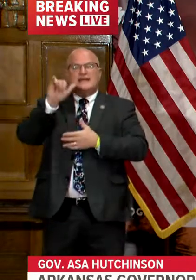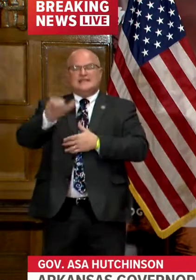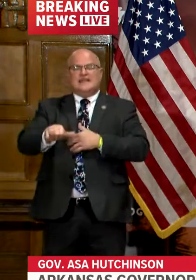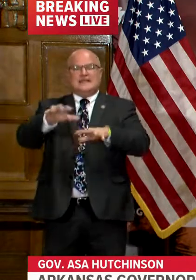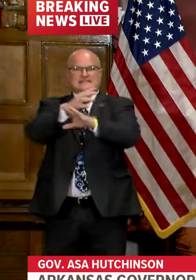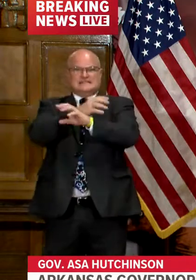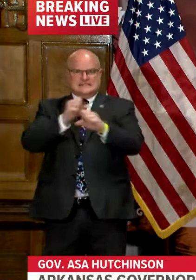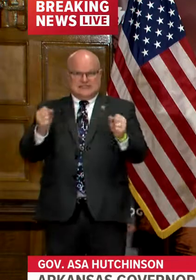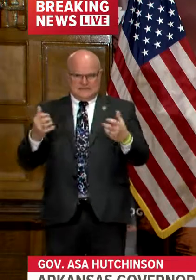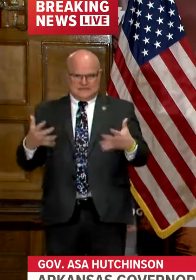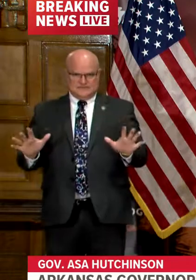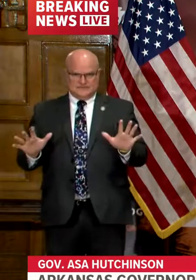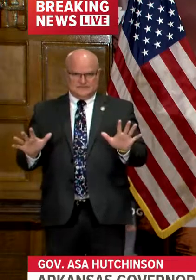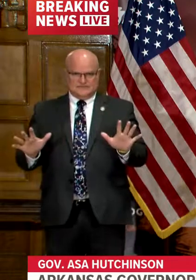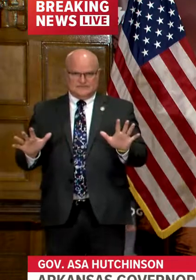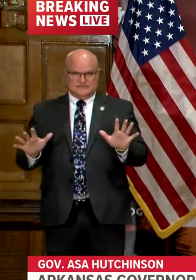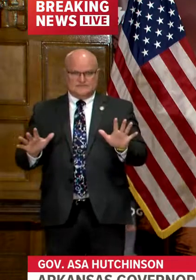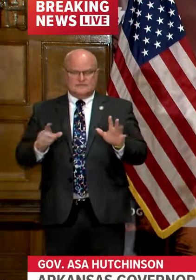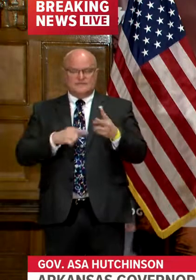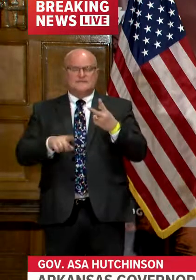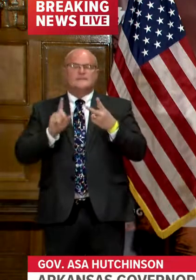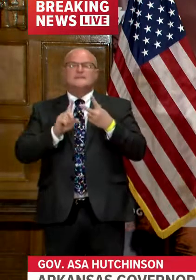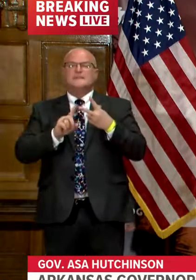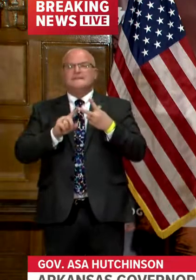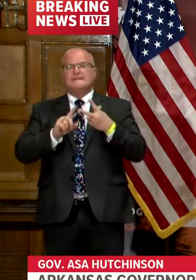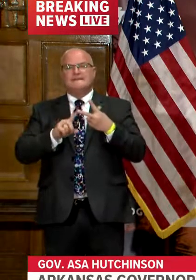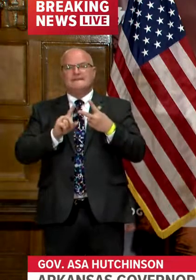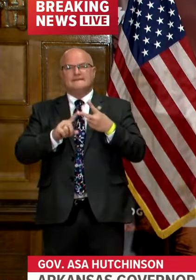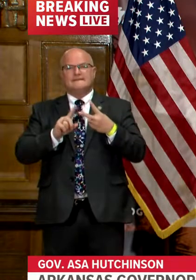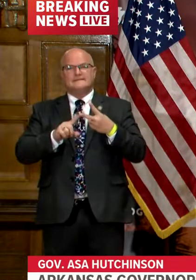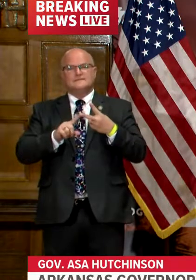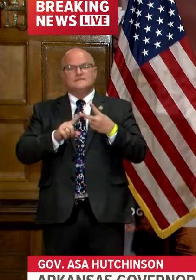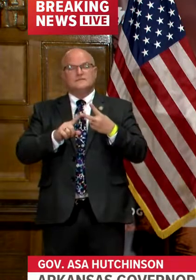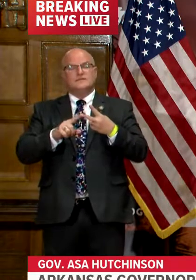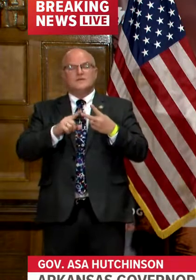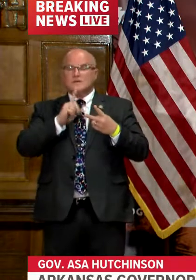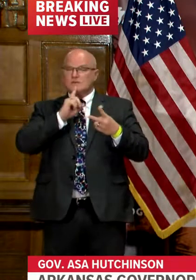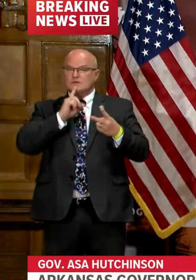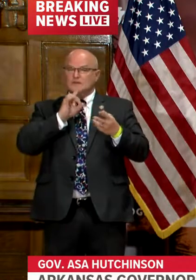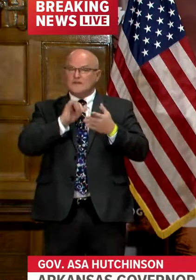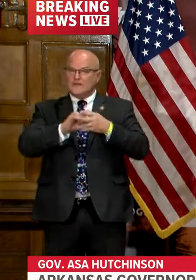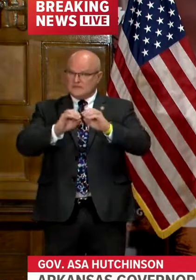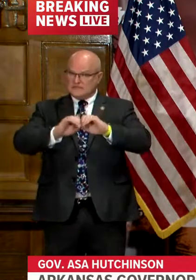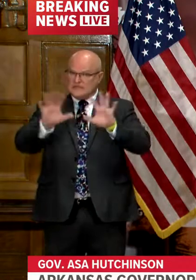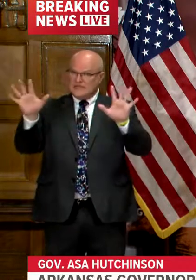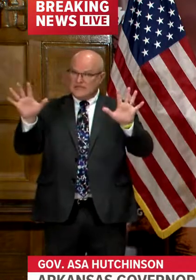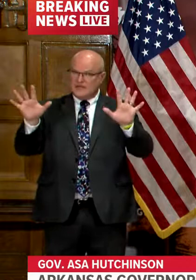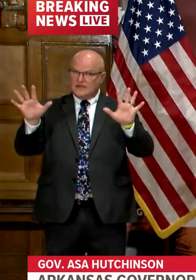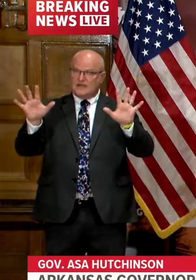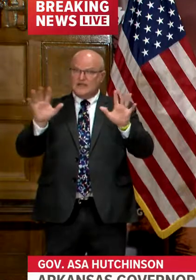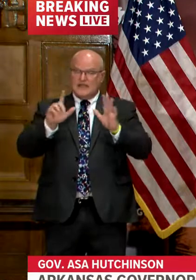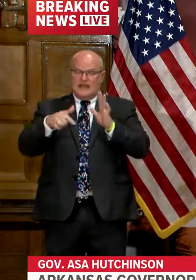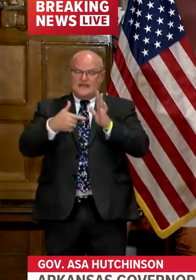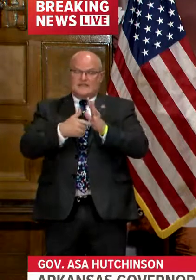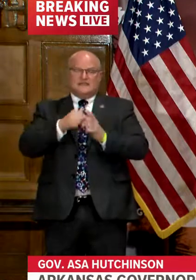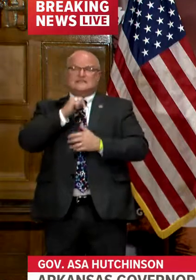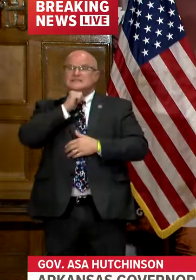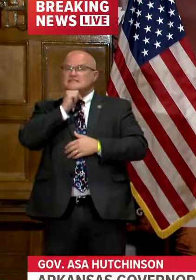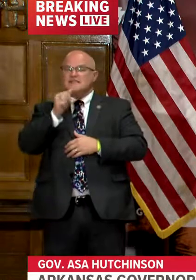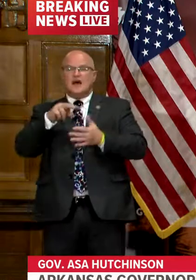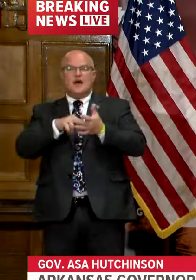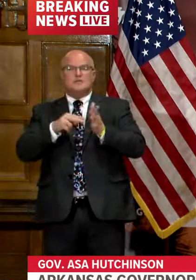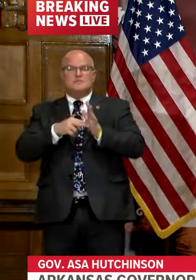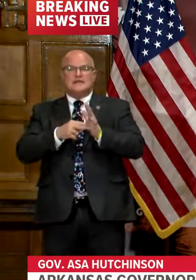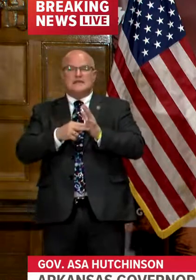is safe. And then secondly, we wanted to make sure it was clear that this does not apply